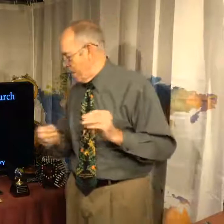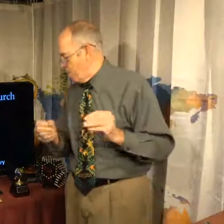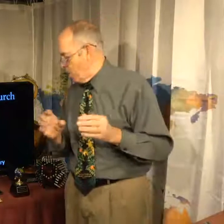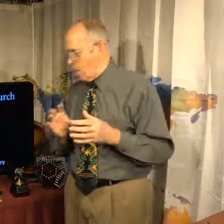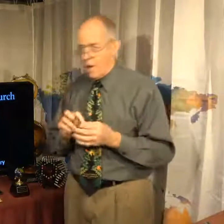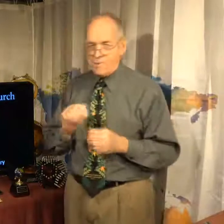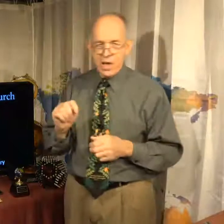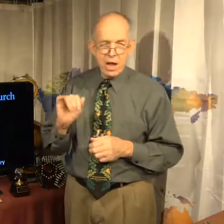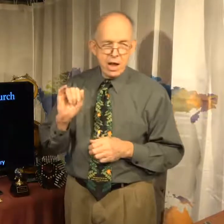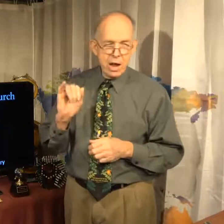The Bible of the